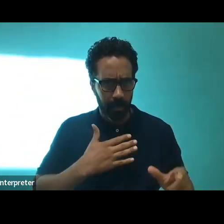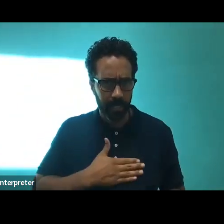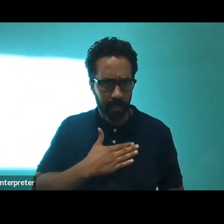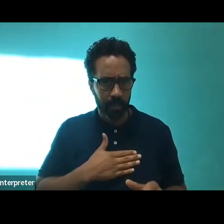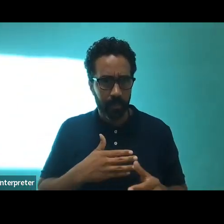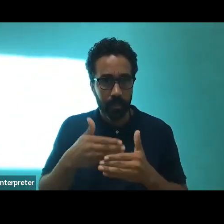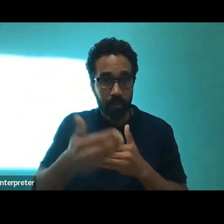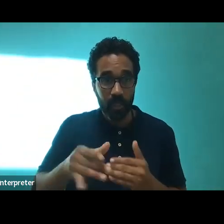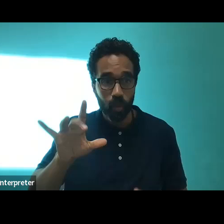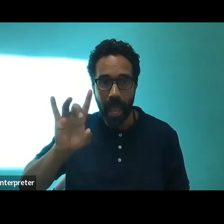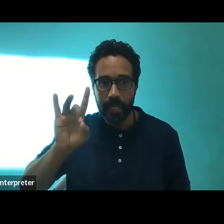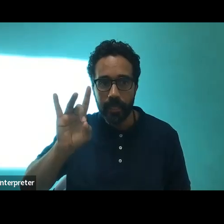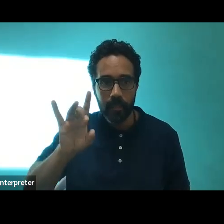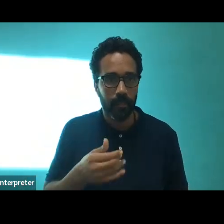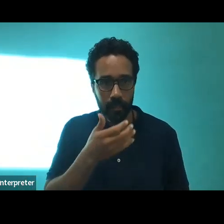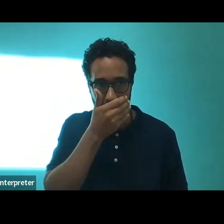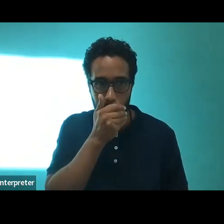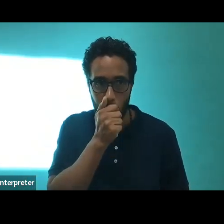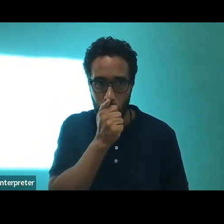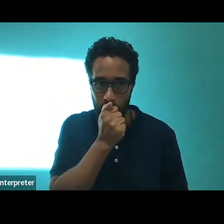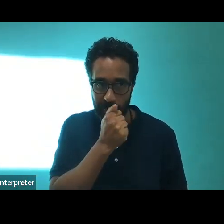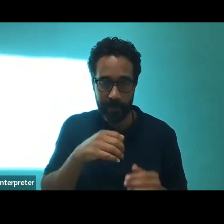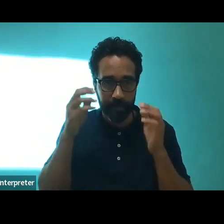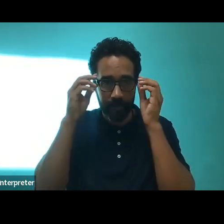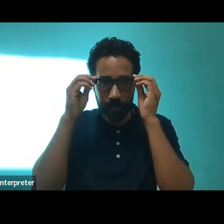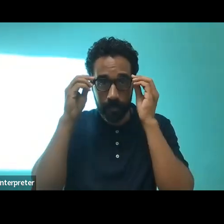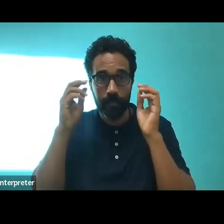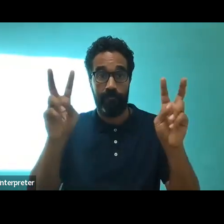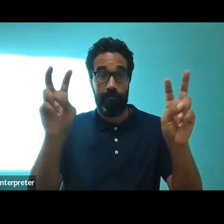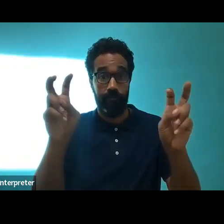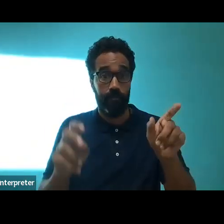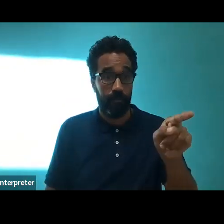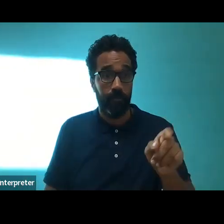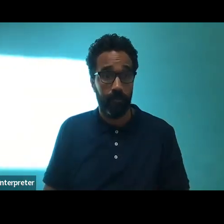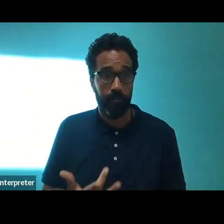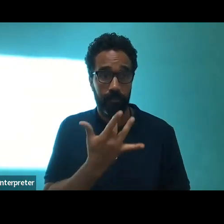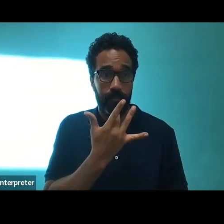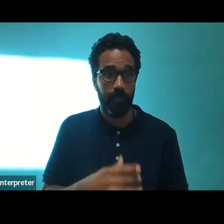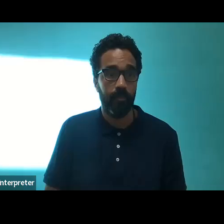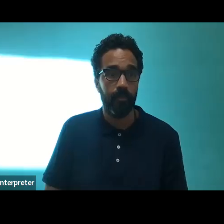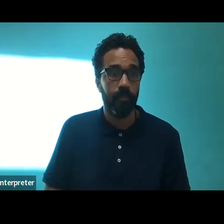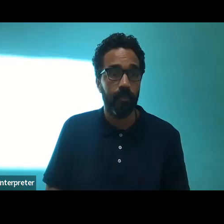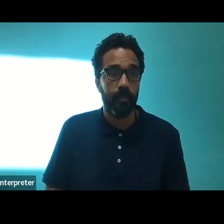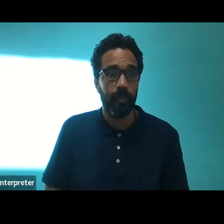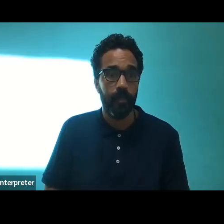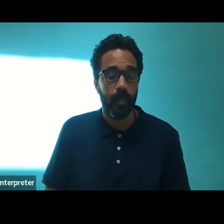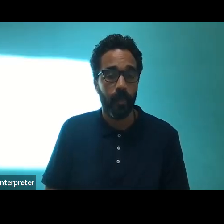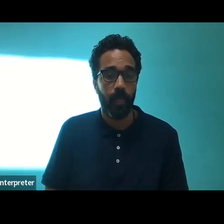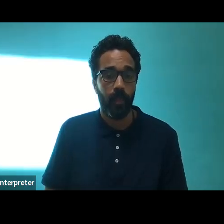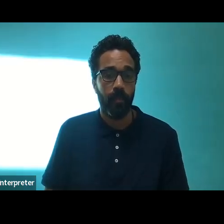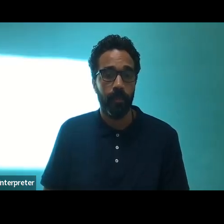8, please, is one by